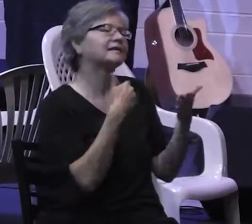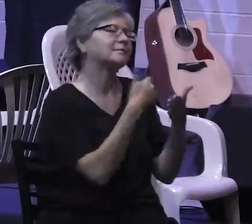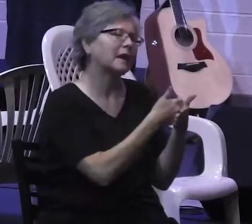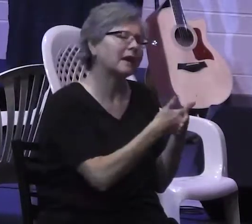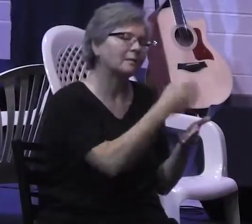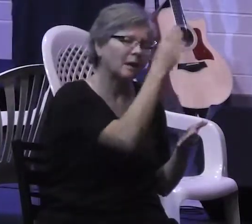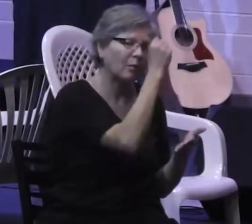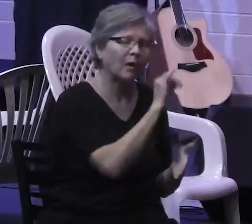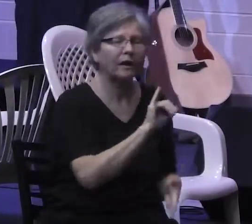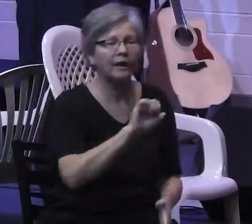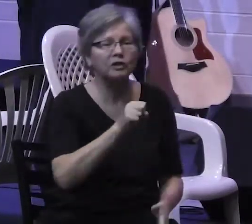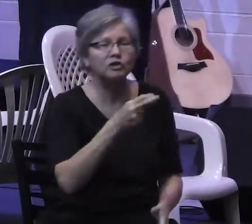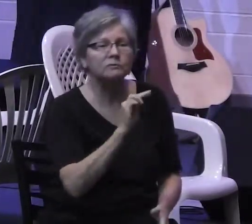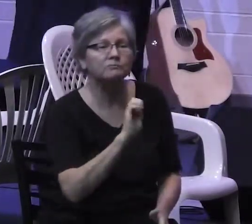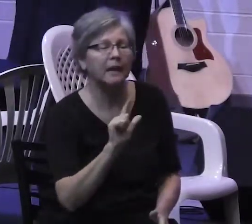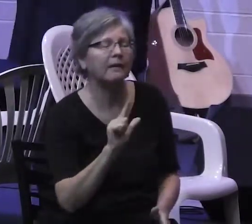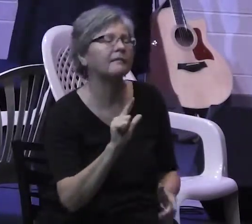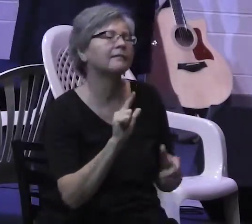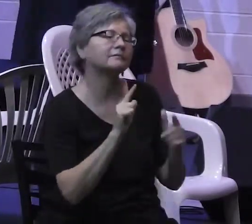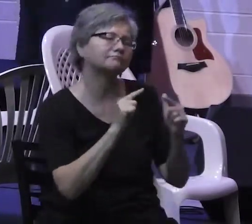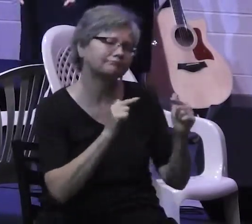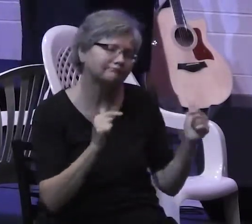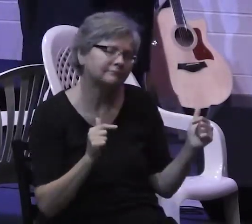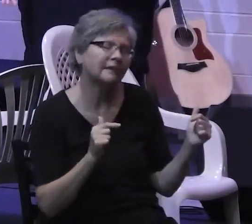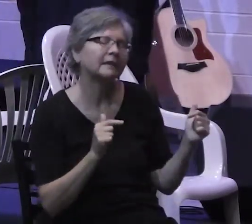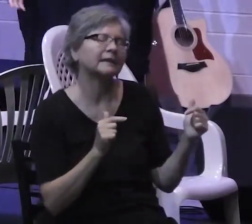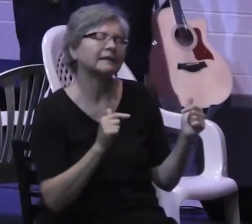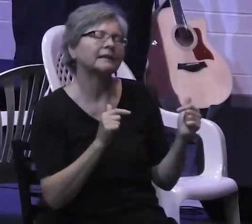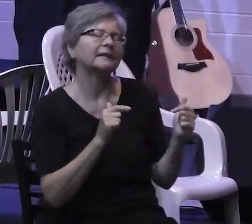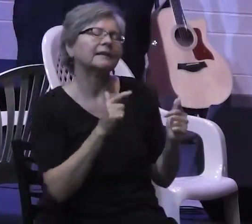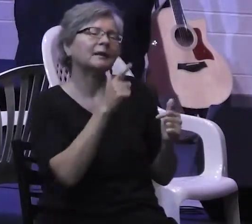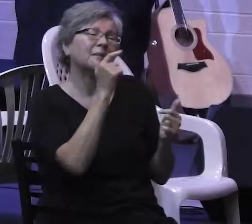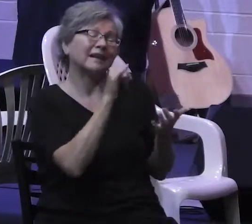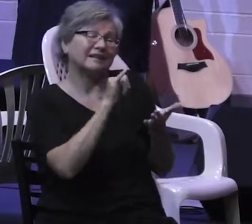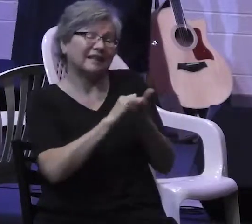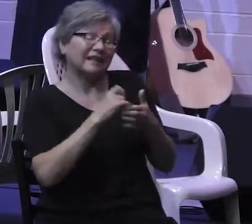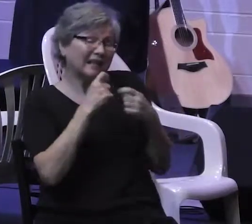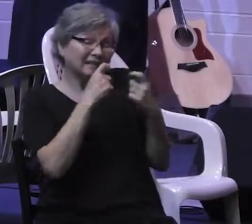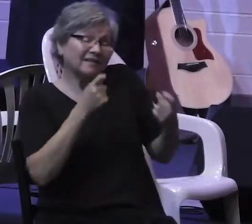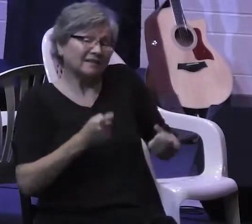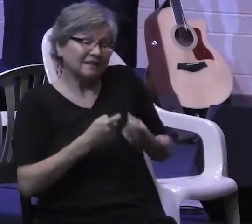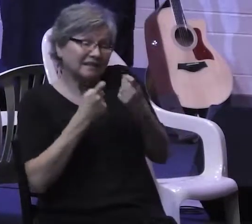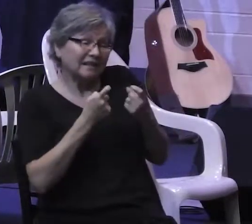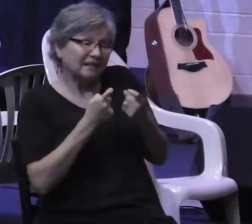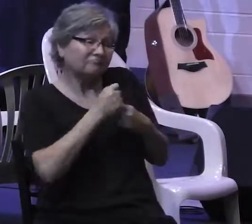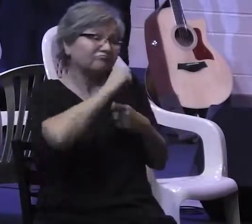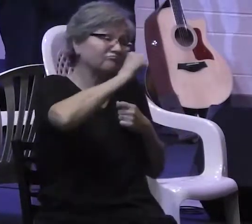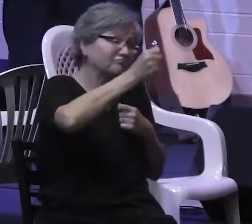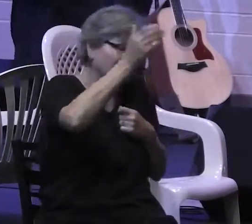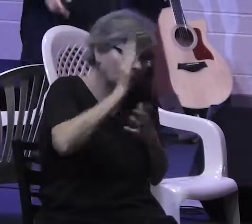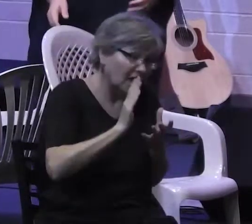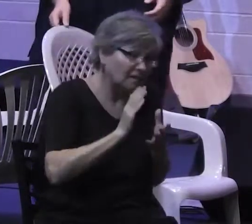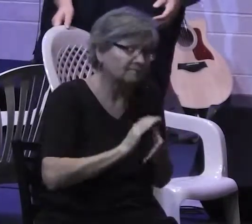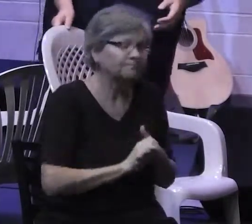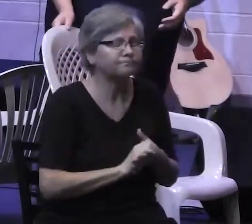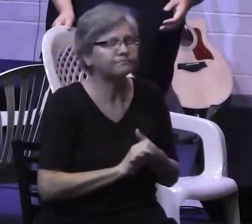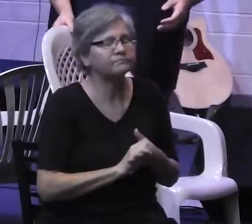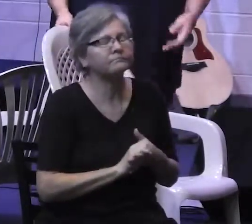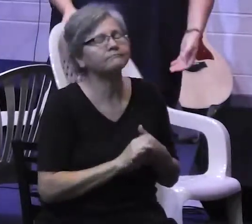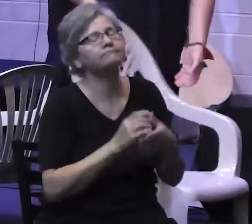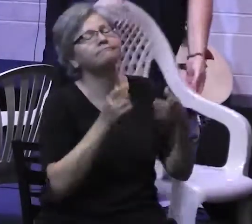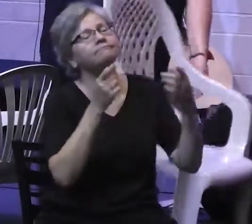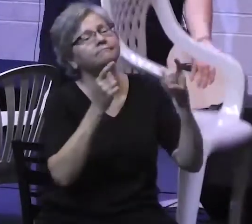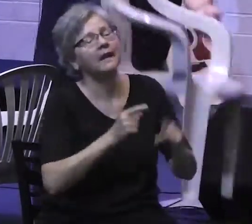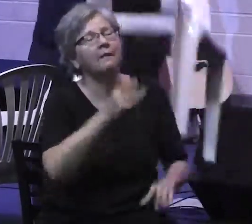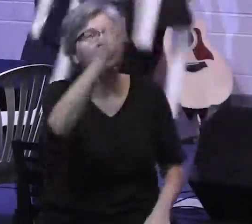that are actually kind of bad, because sin is, and sin does have consequences, in fact. But then God, in his